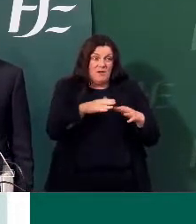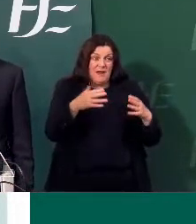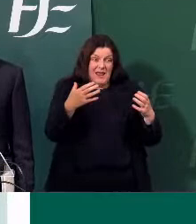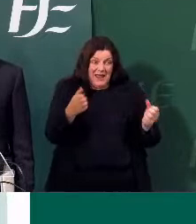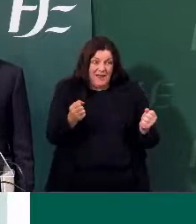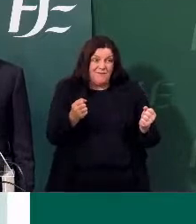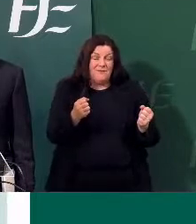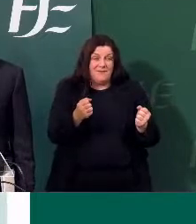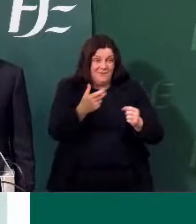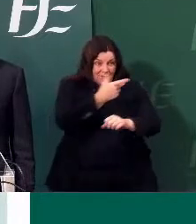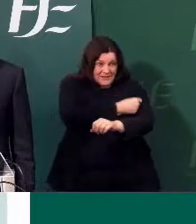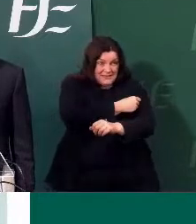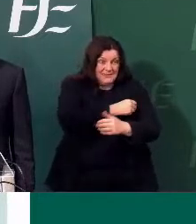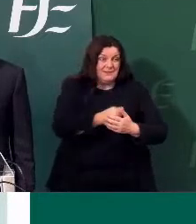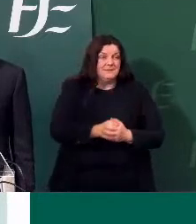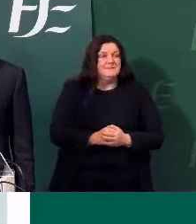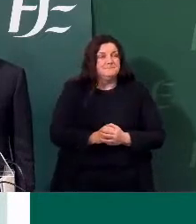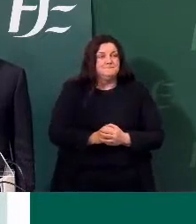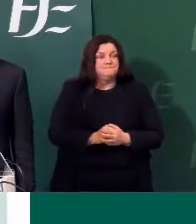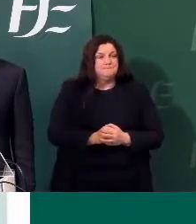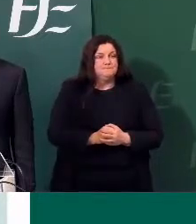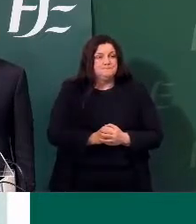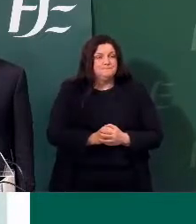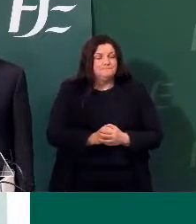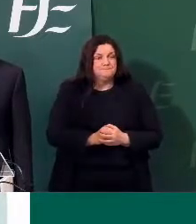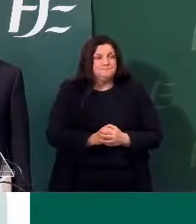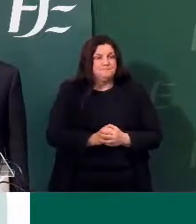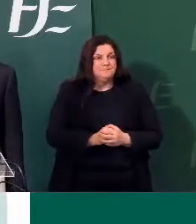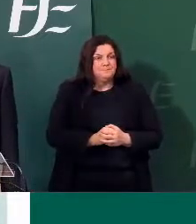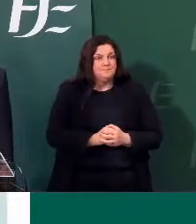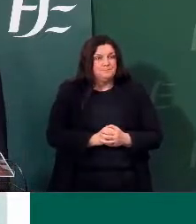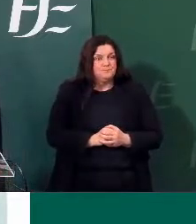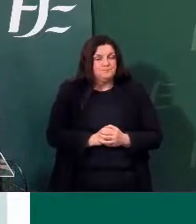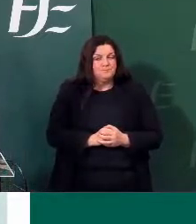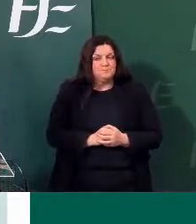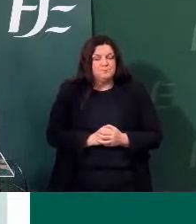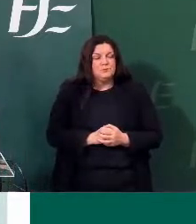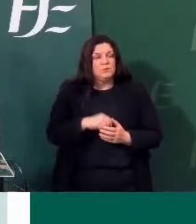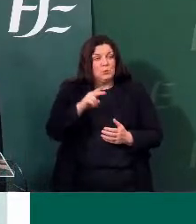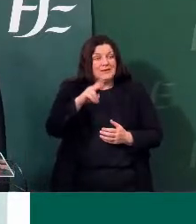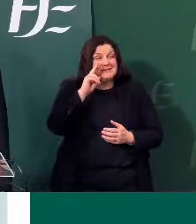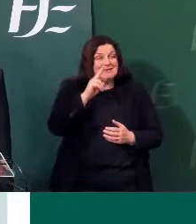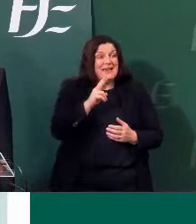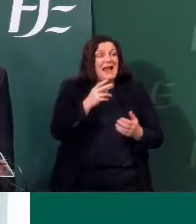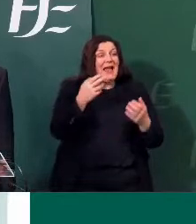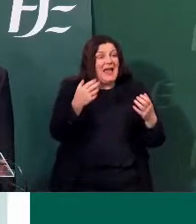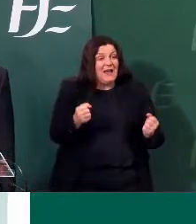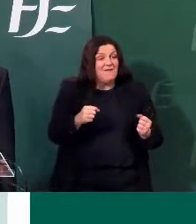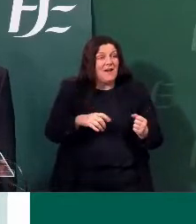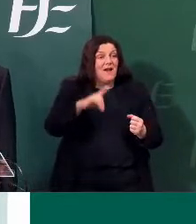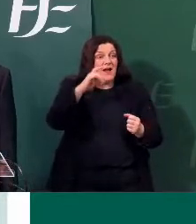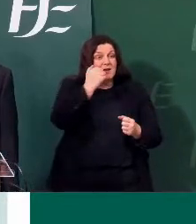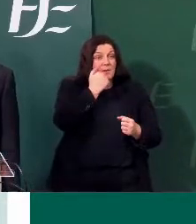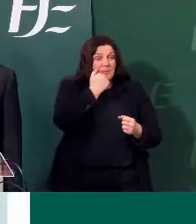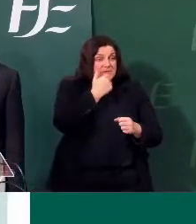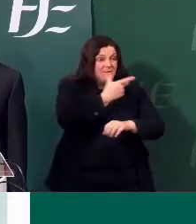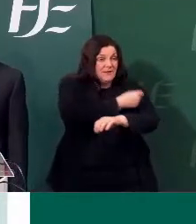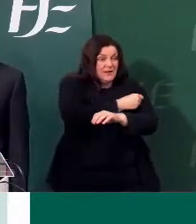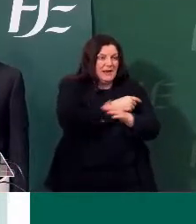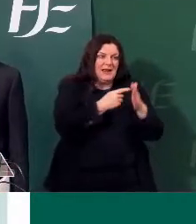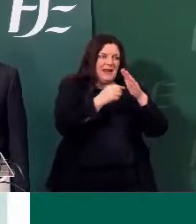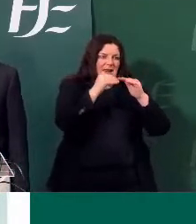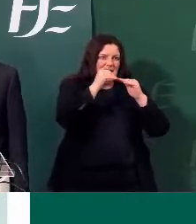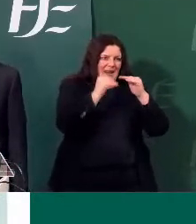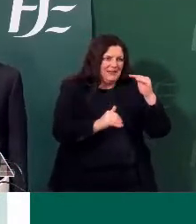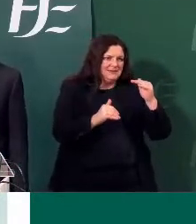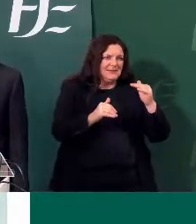correlation of the number of cases per 100,000, high vaccination rates associated with lower cases and hospitalisation. And you can